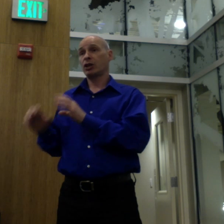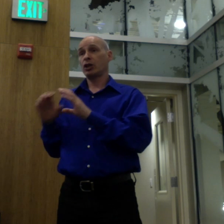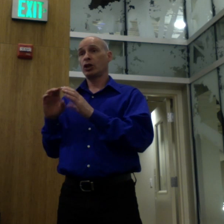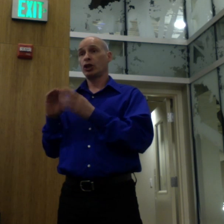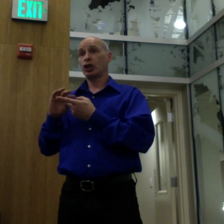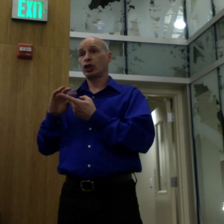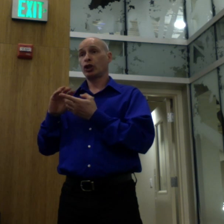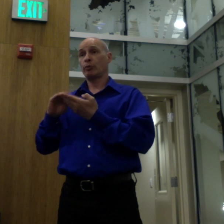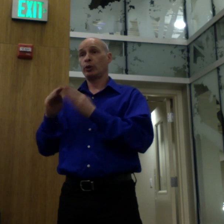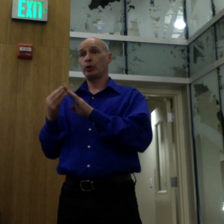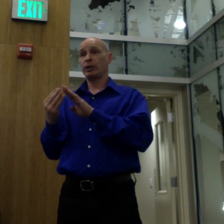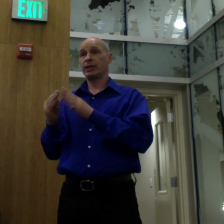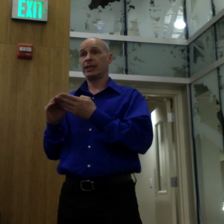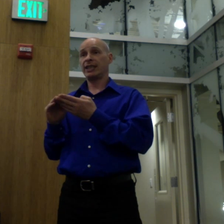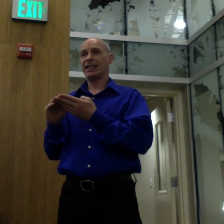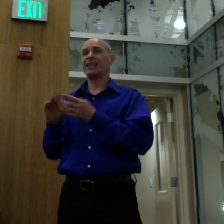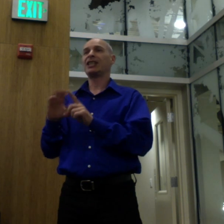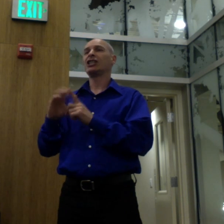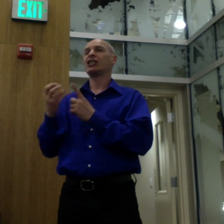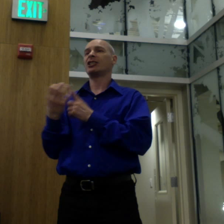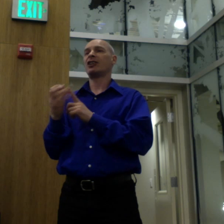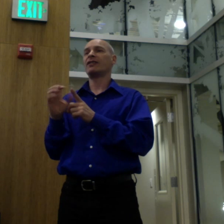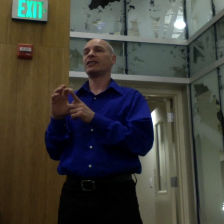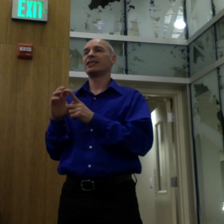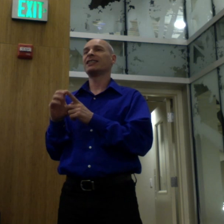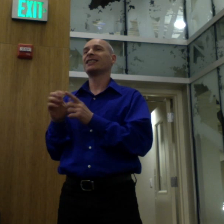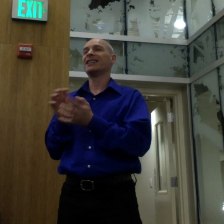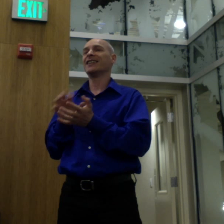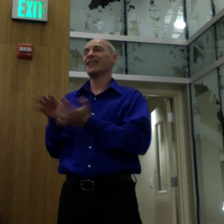Community, if there is, and that's where